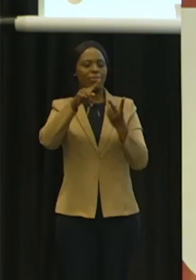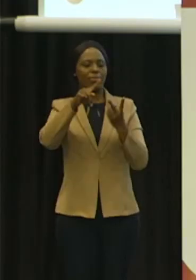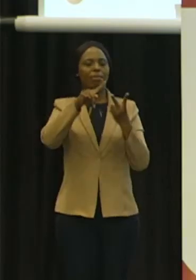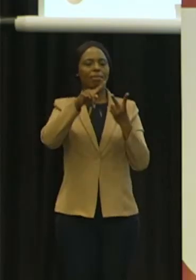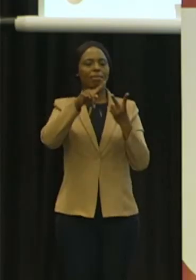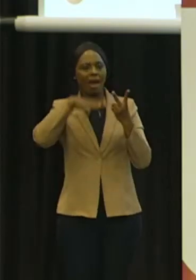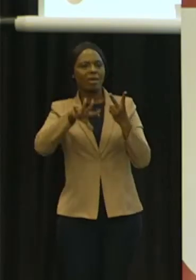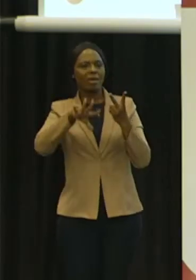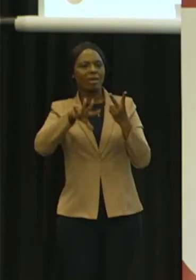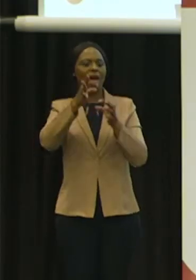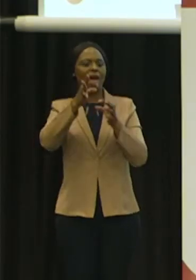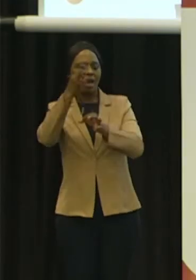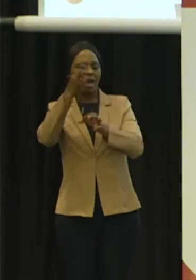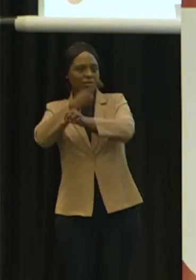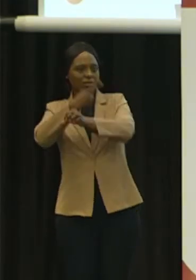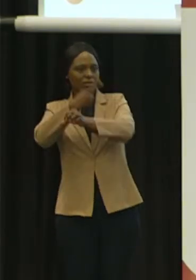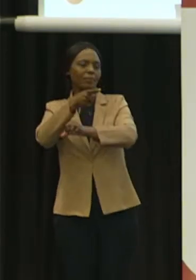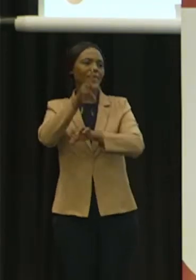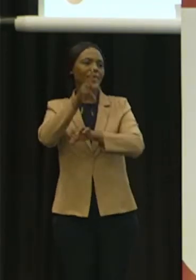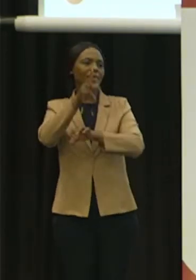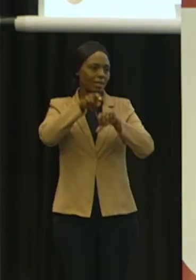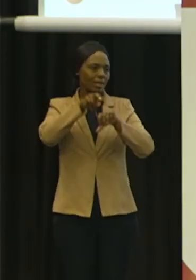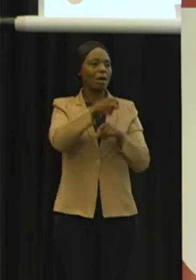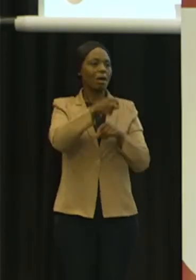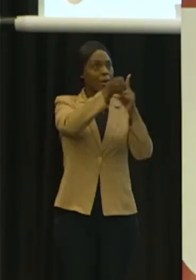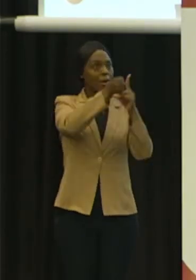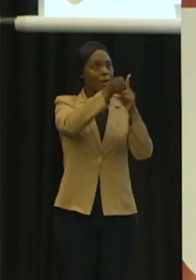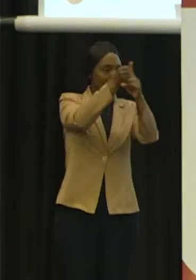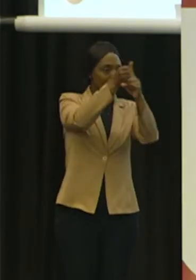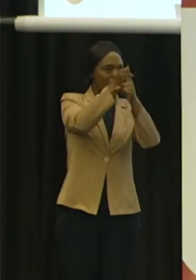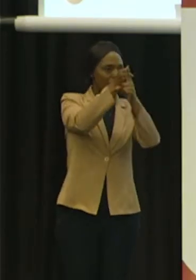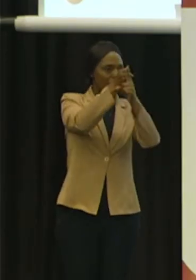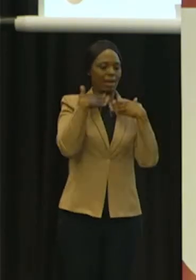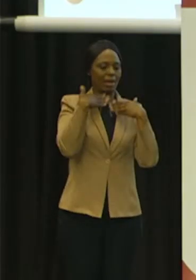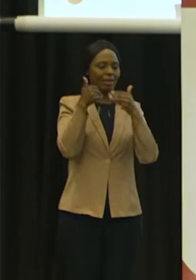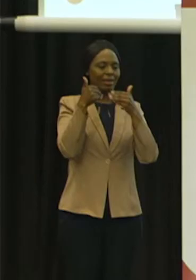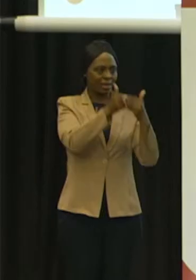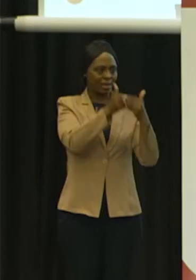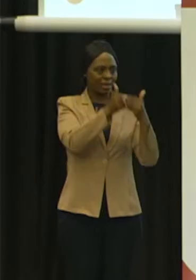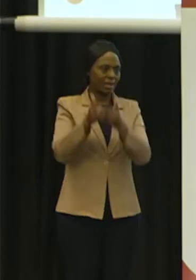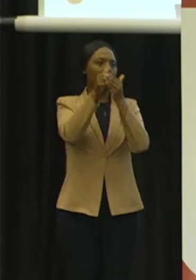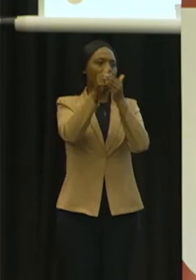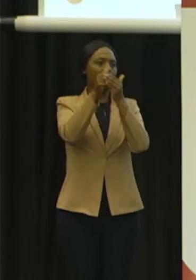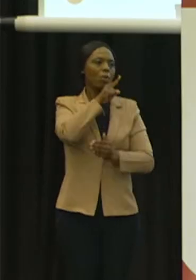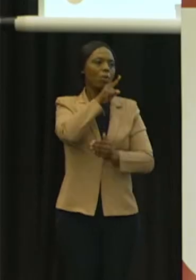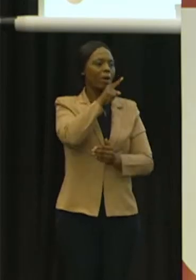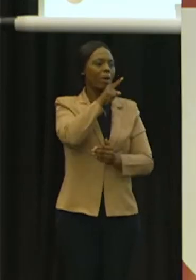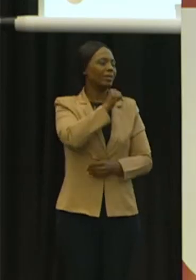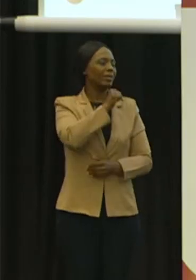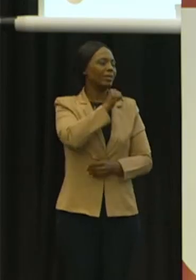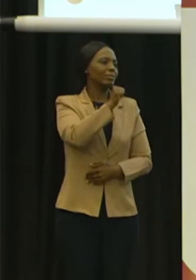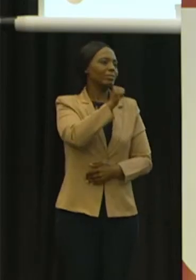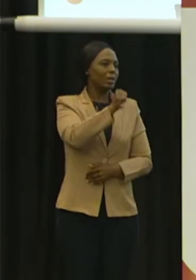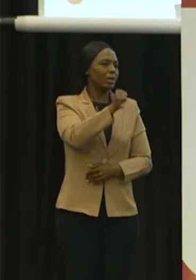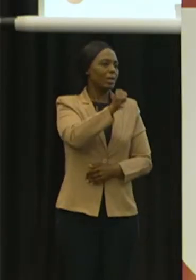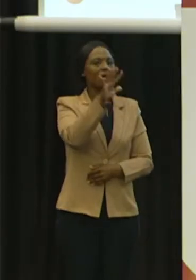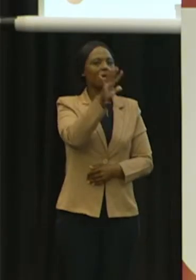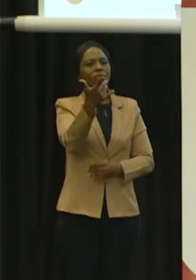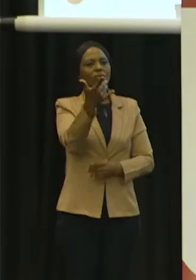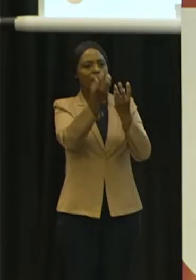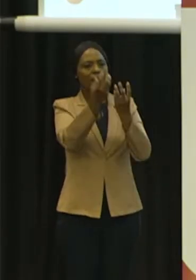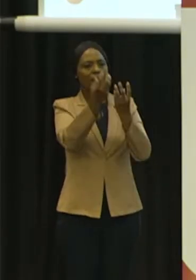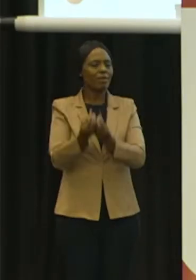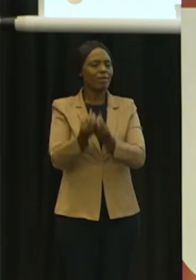We recognize as well that we need to scale up sensitization of healthcare, because it doesn't matter if we have the